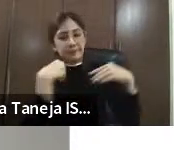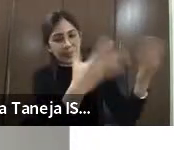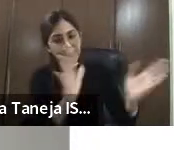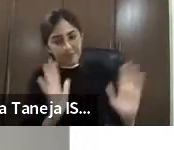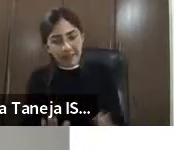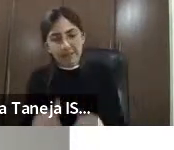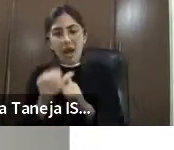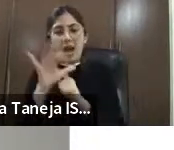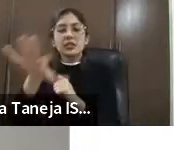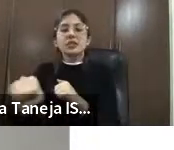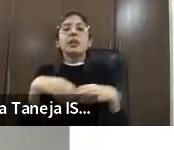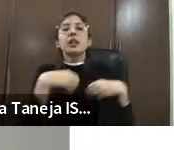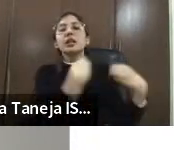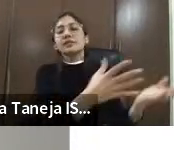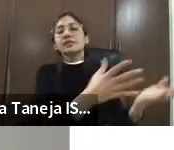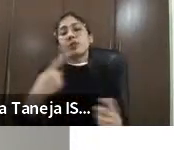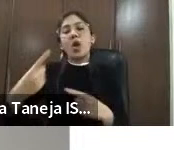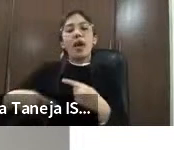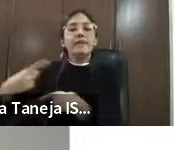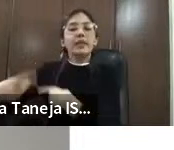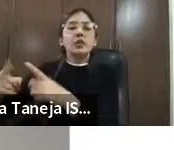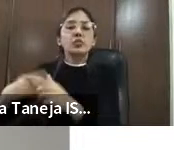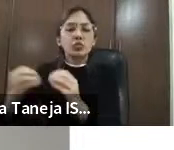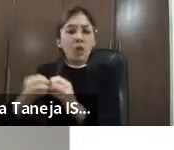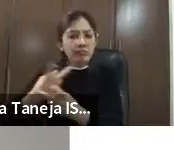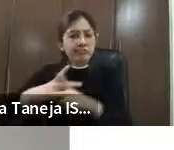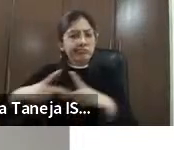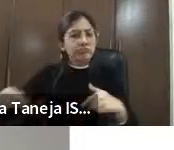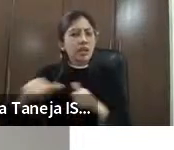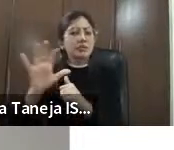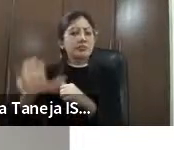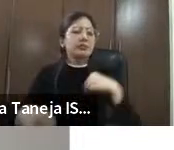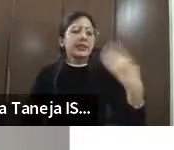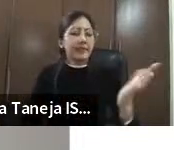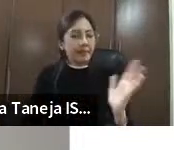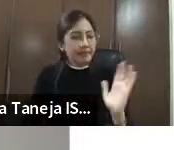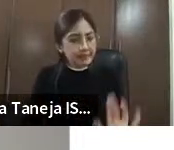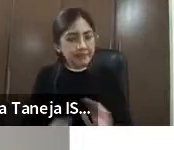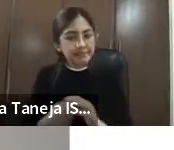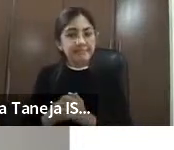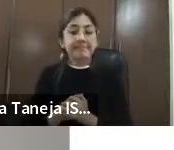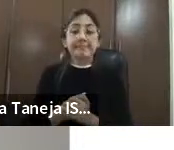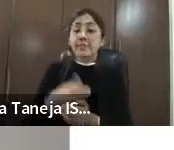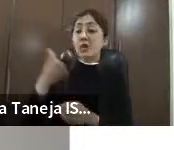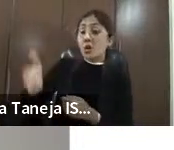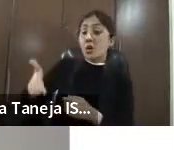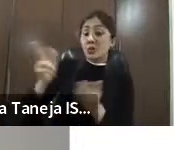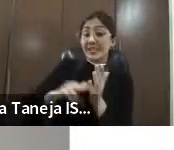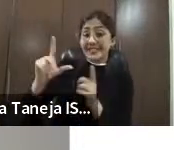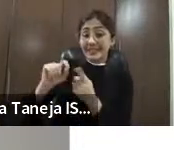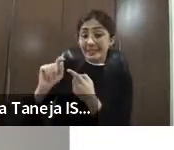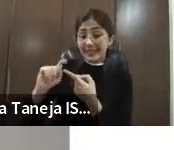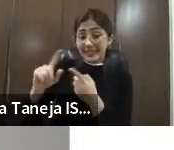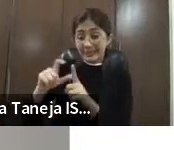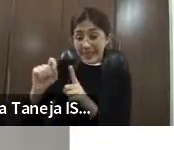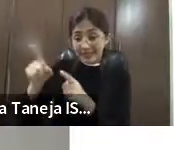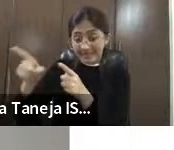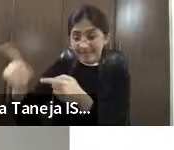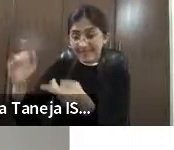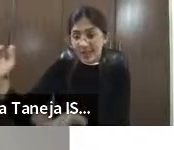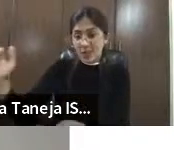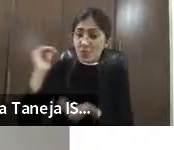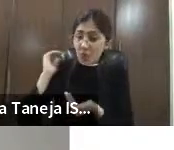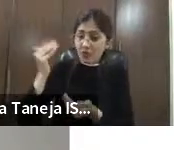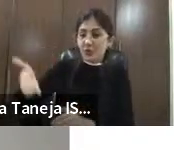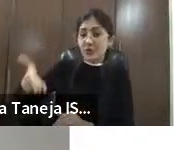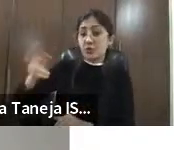job portal called Rozgar Sarthi. Congratulations to NCPEDP for organizing these awards since